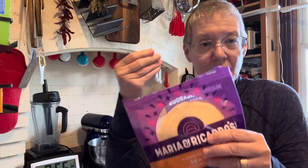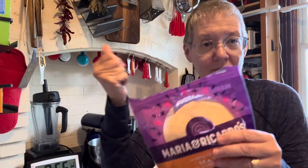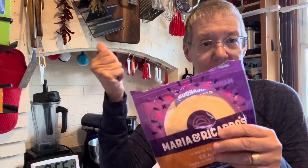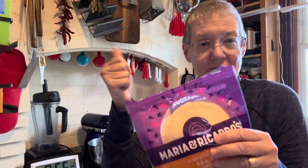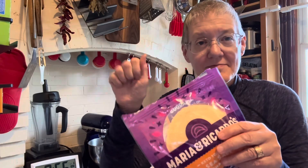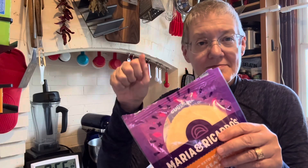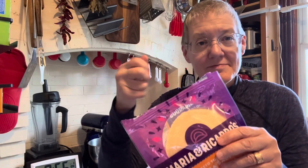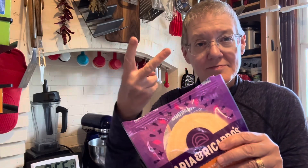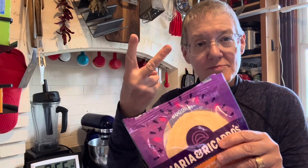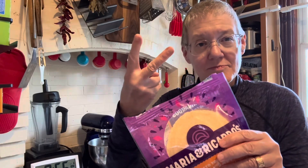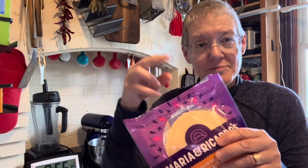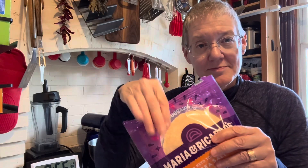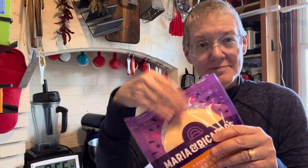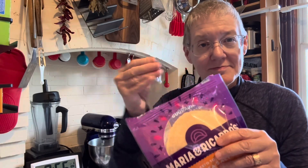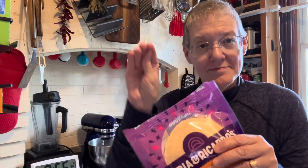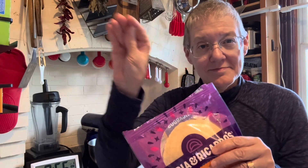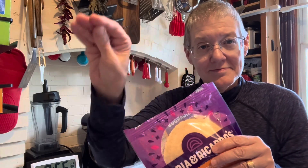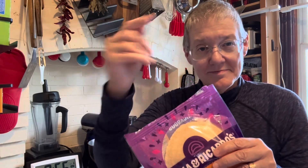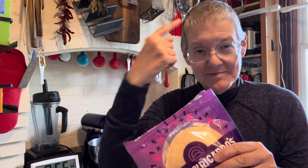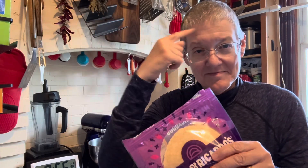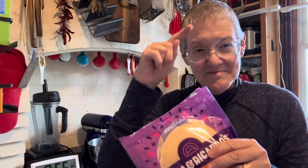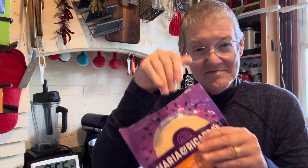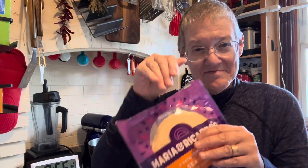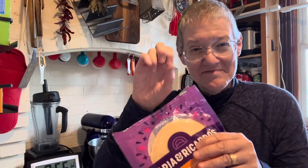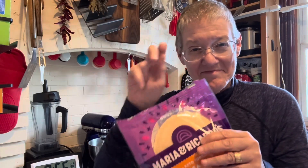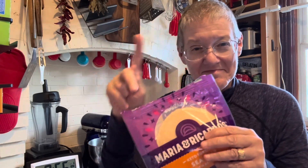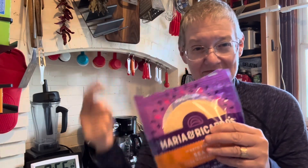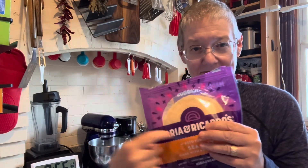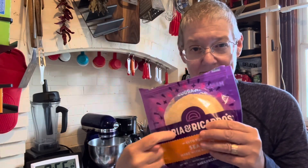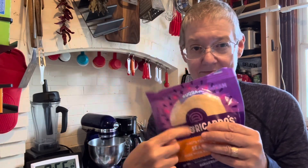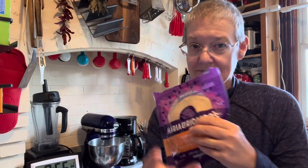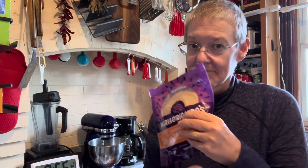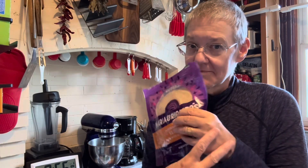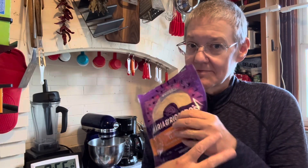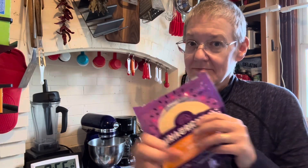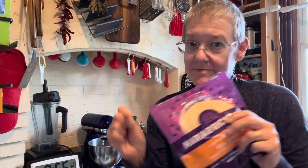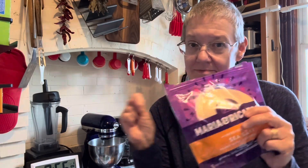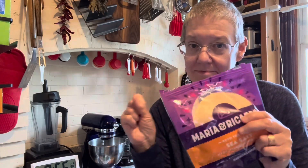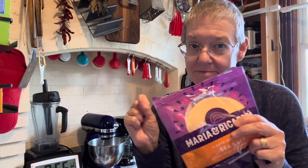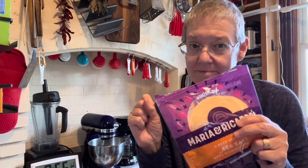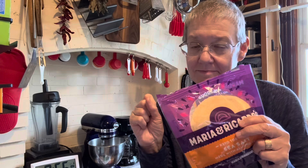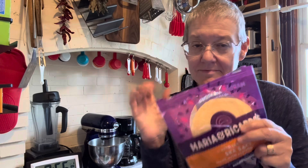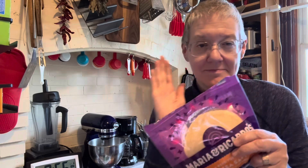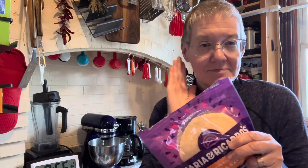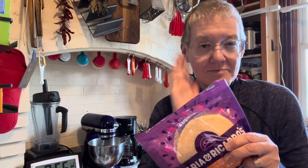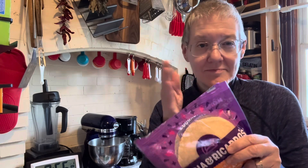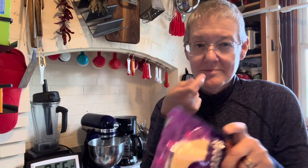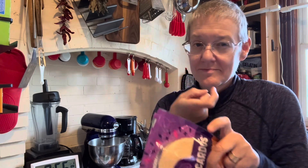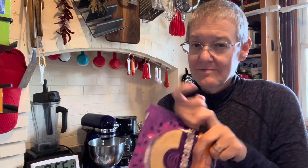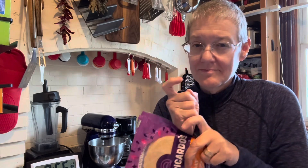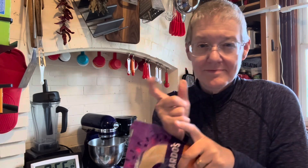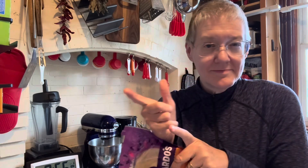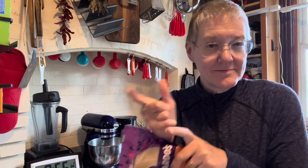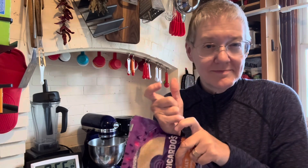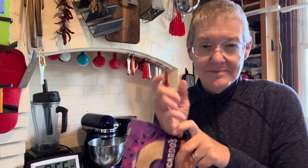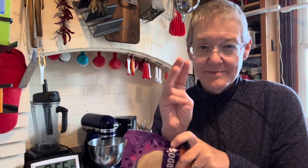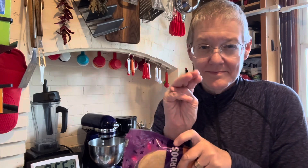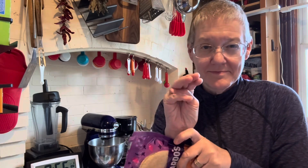And you see it's already thawed. So I've taken 2 out and put them in his snack container. And keep these in the fridge. They'll spoil quickly.